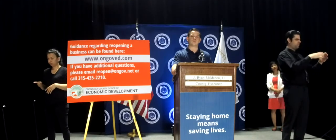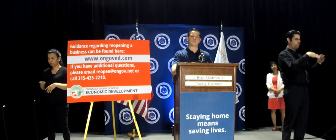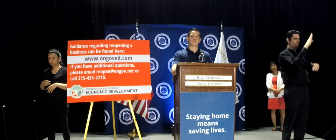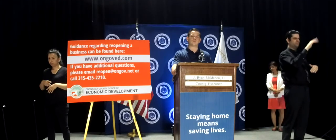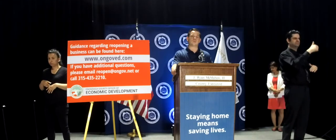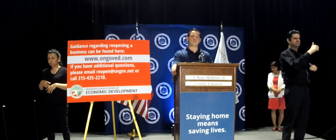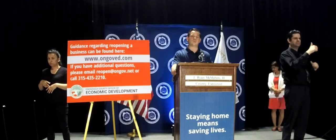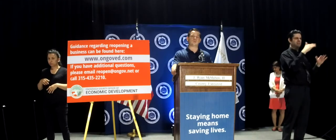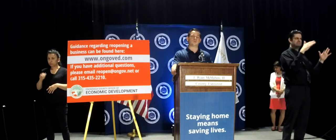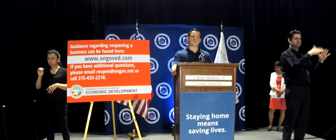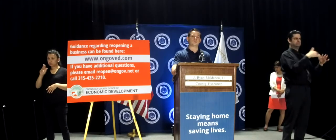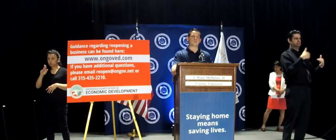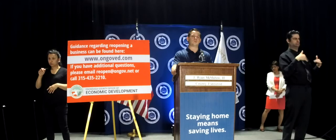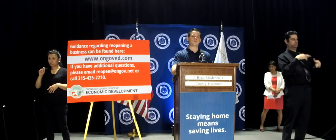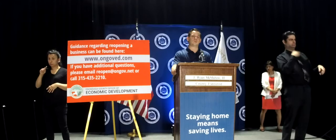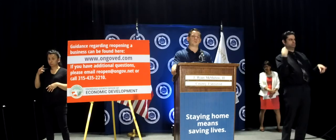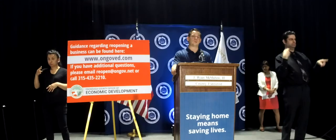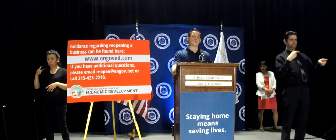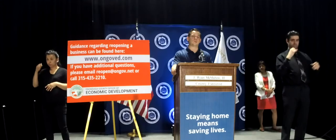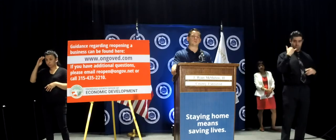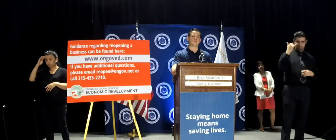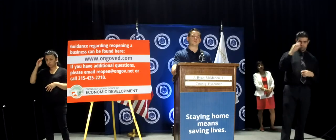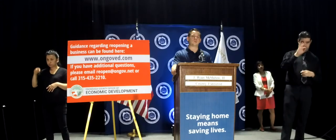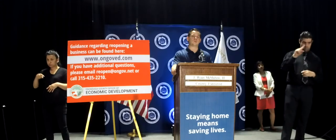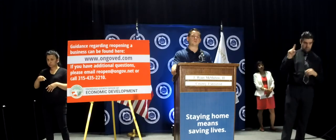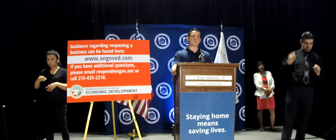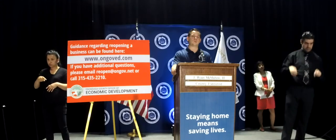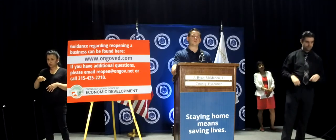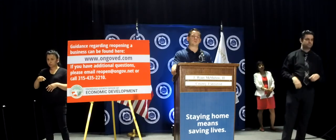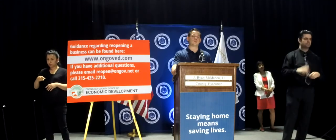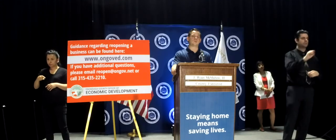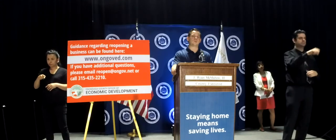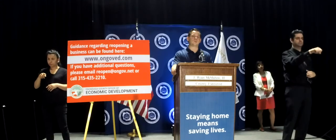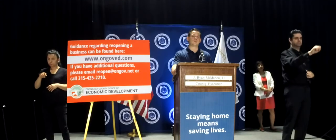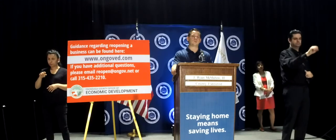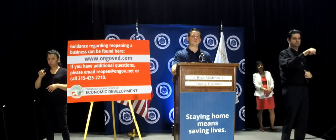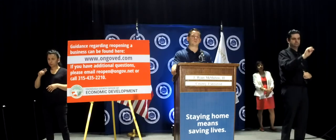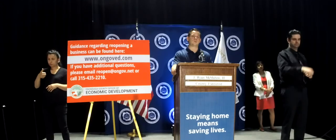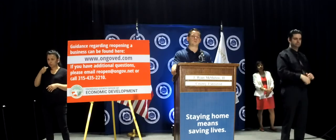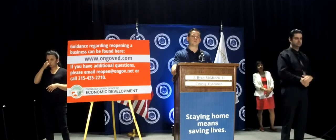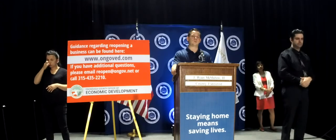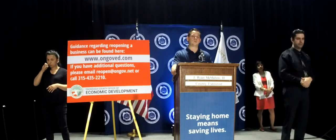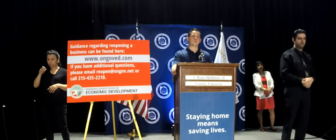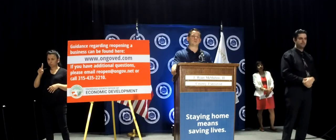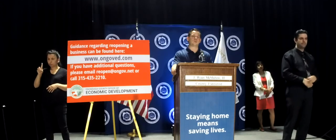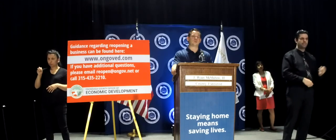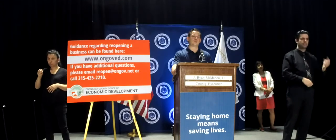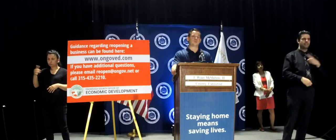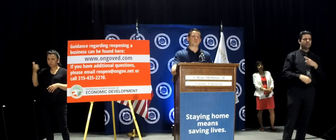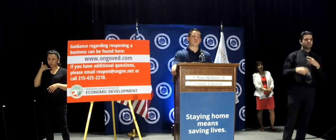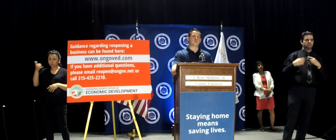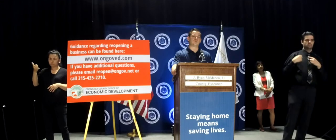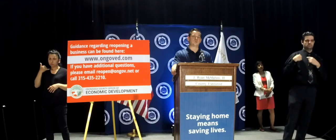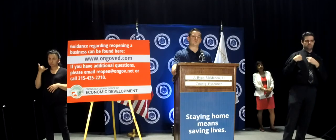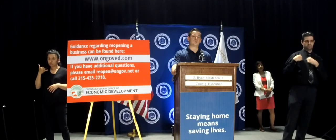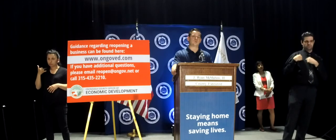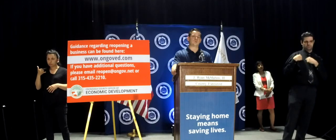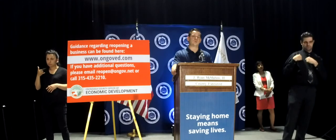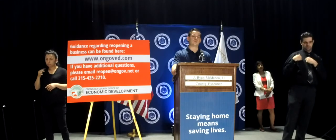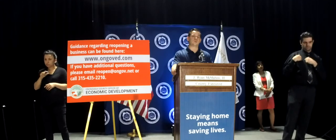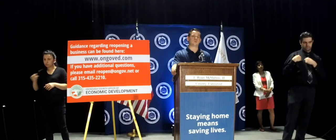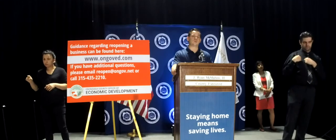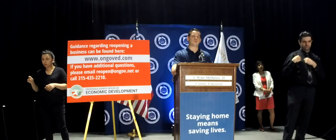they've fielded 610 police calls on social distancing violations, 85 business, and 525 public and